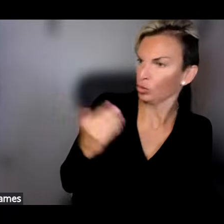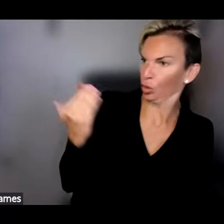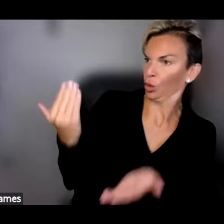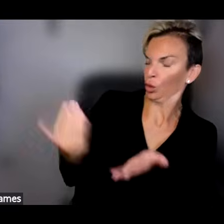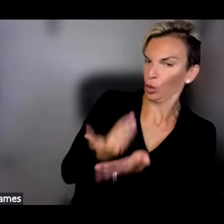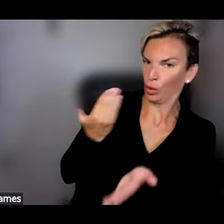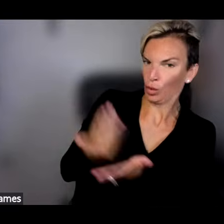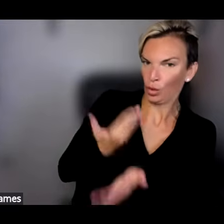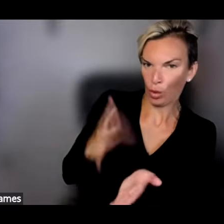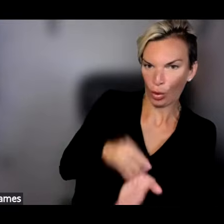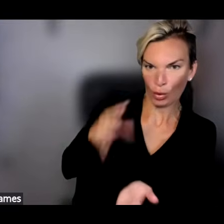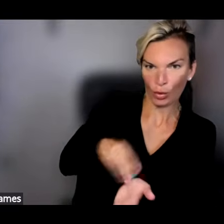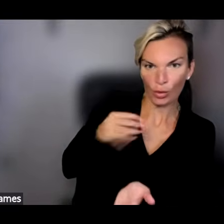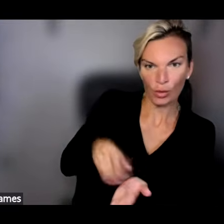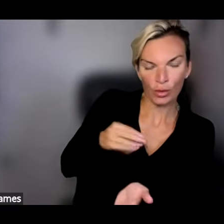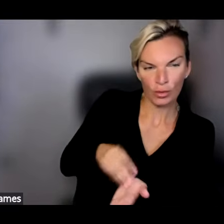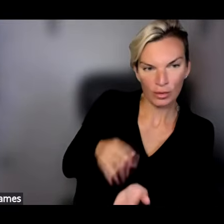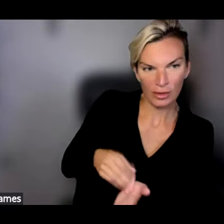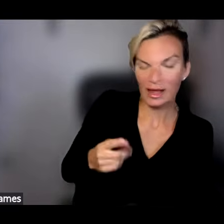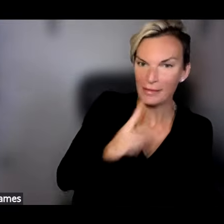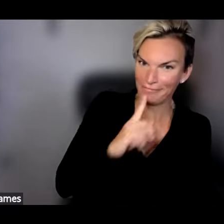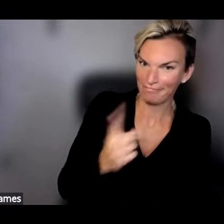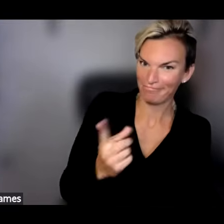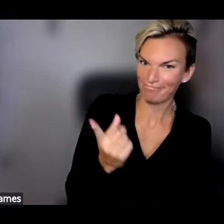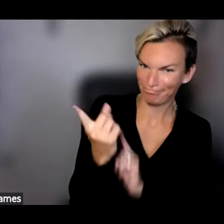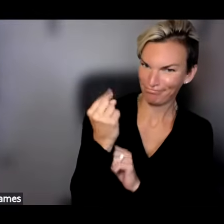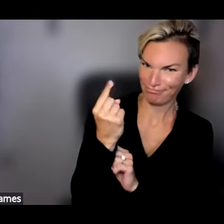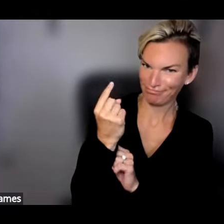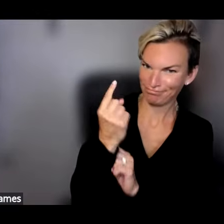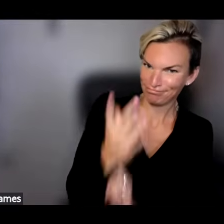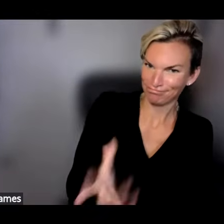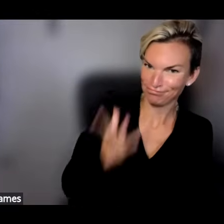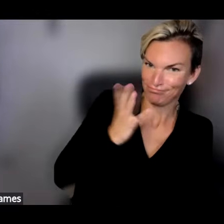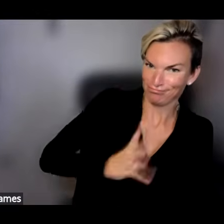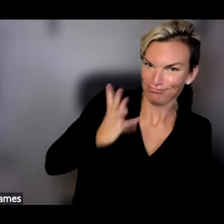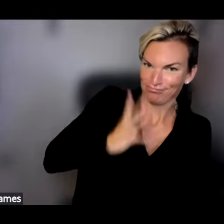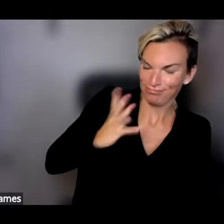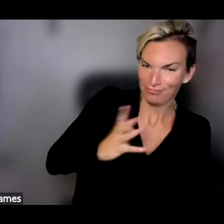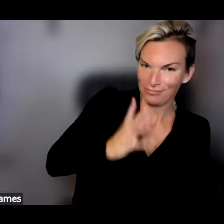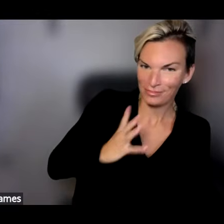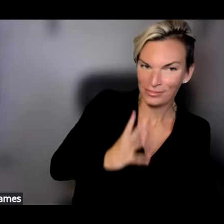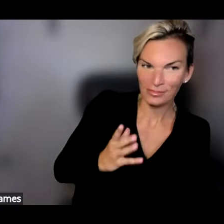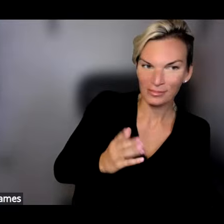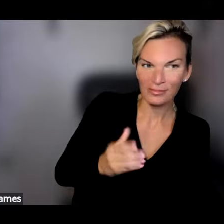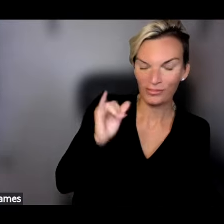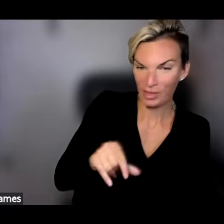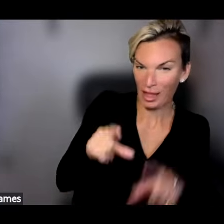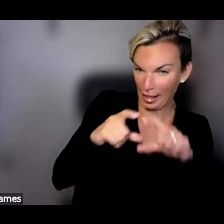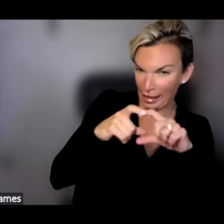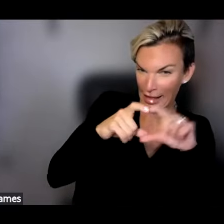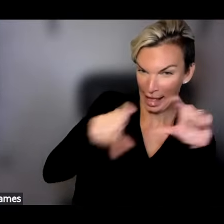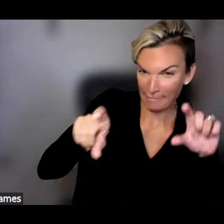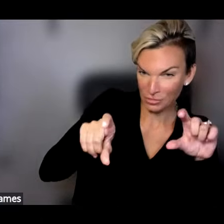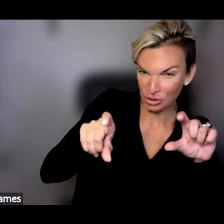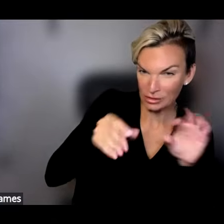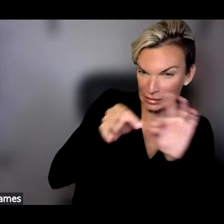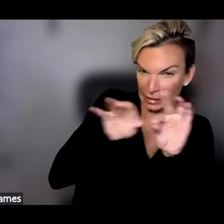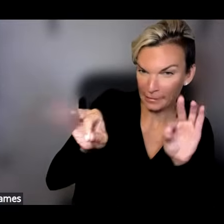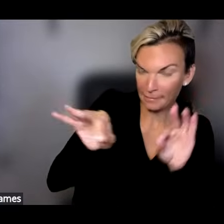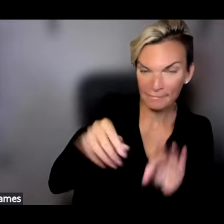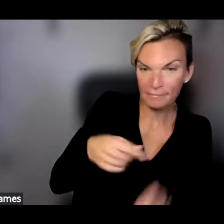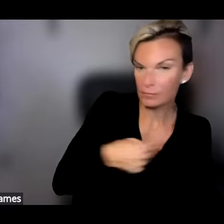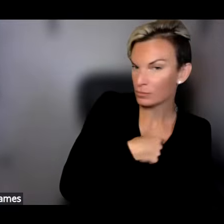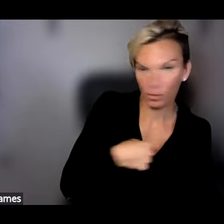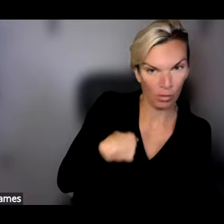It's been a year, so I need to remember. Sorry, the caption we did not draft. Yes, the that caption